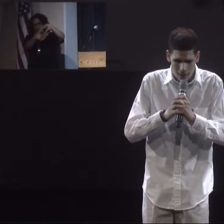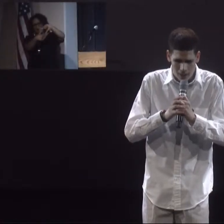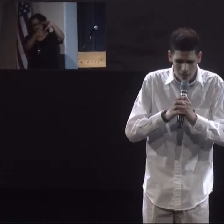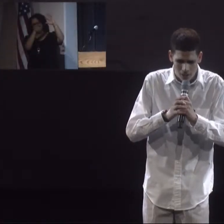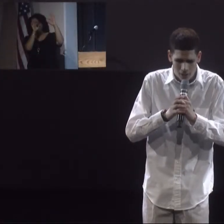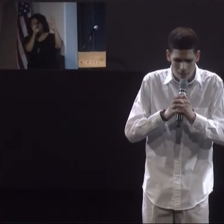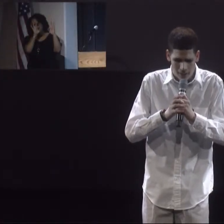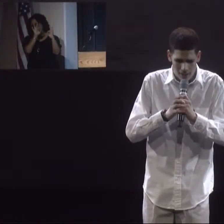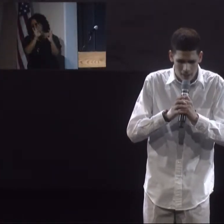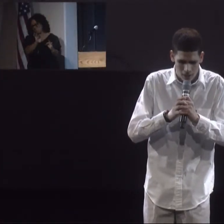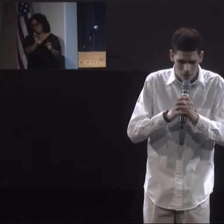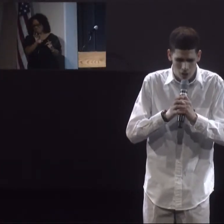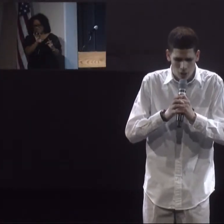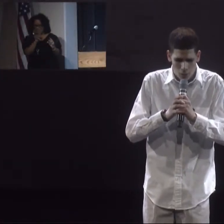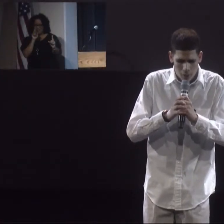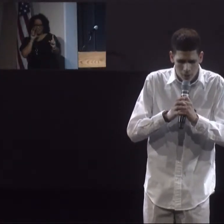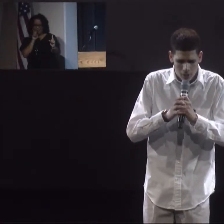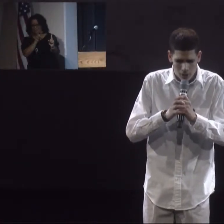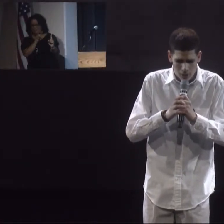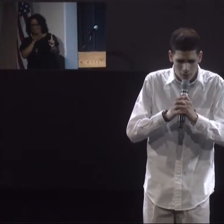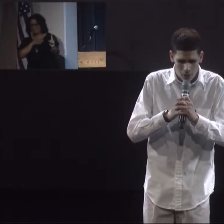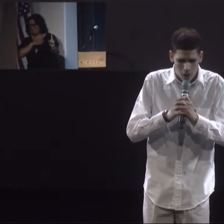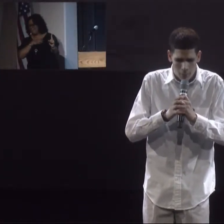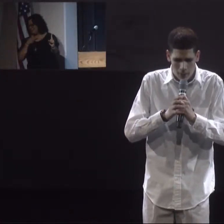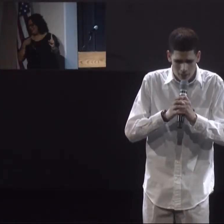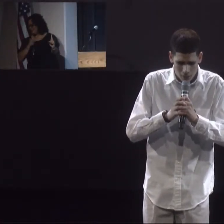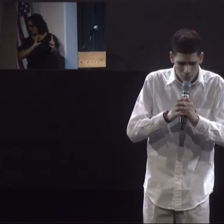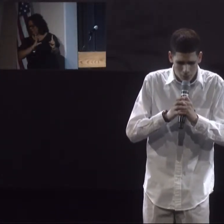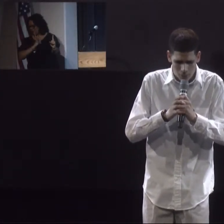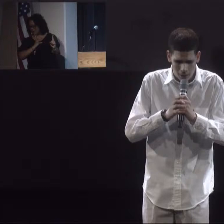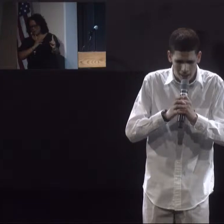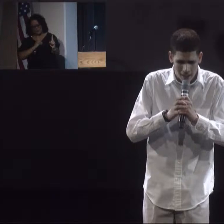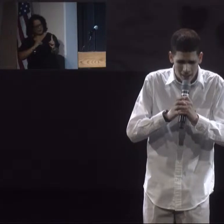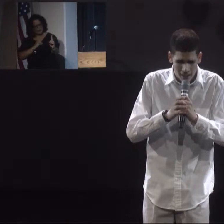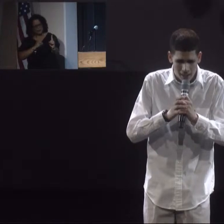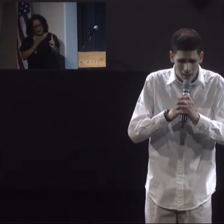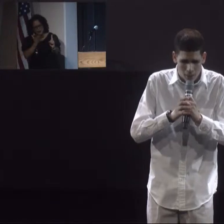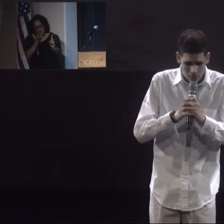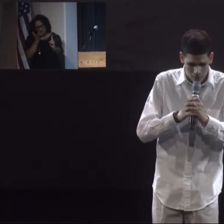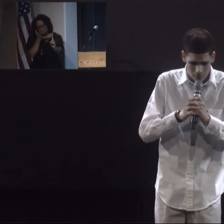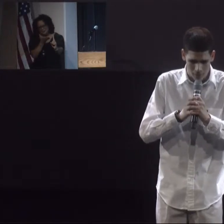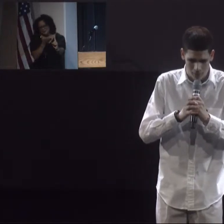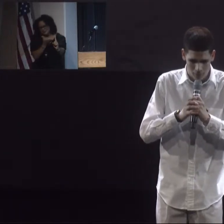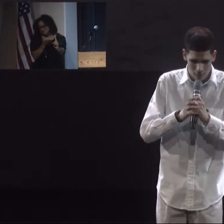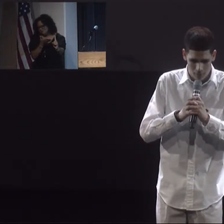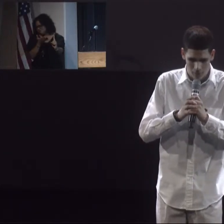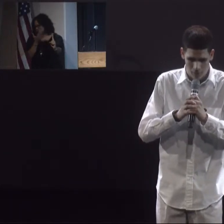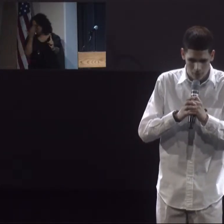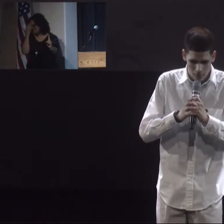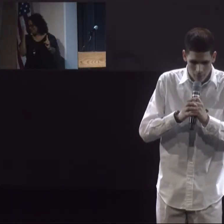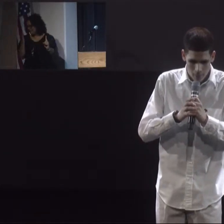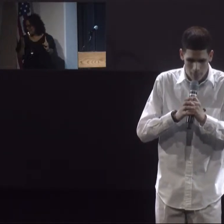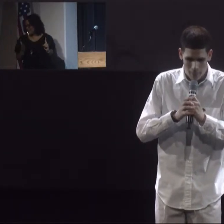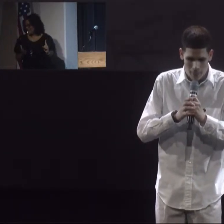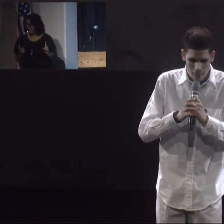See you, I can nervous. Want you, but I don't know how.